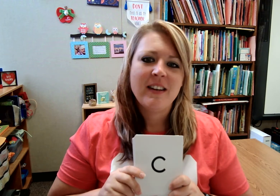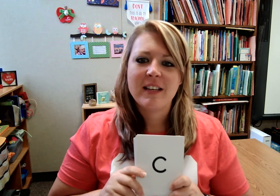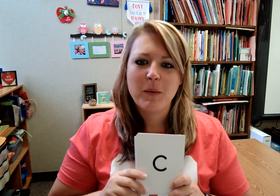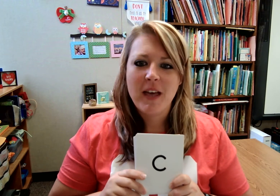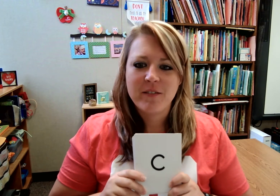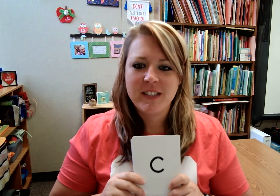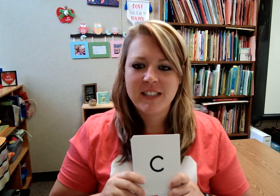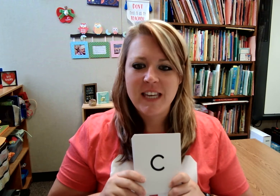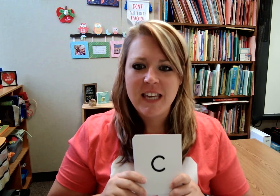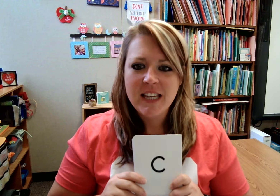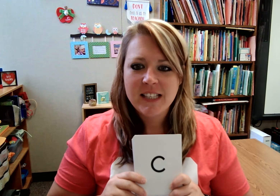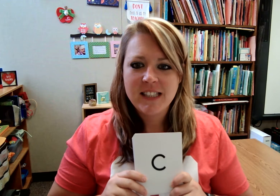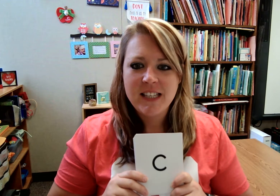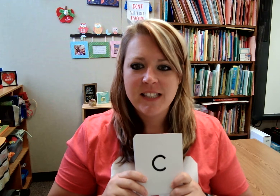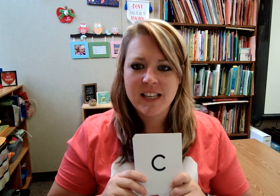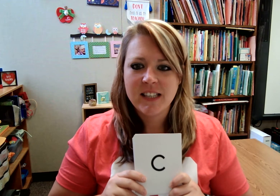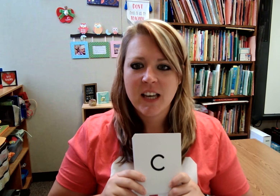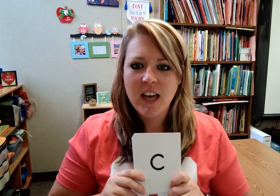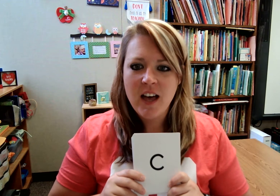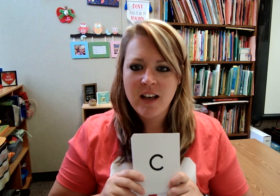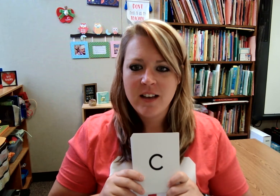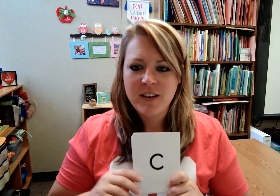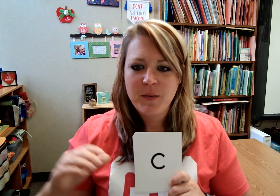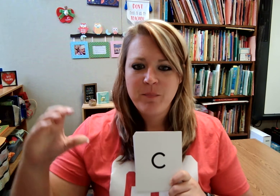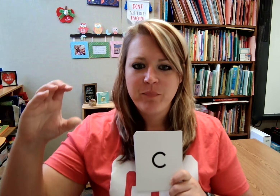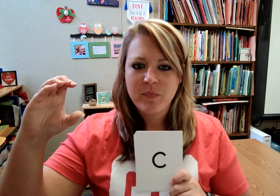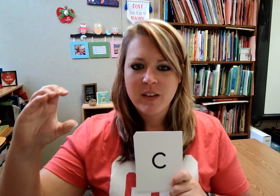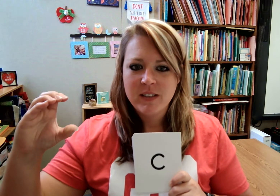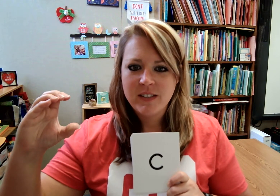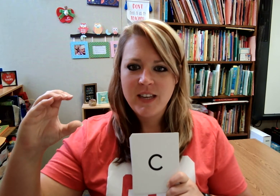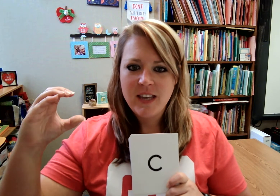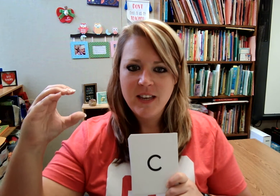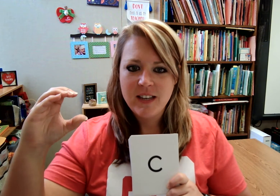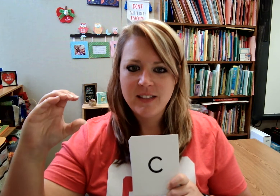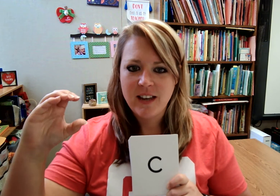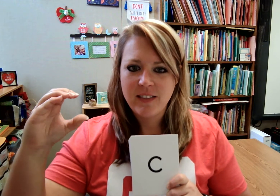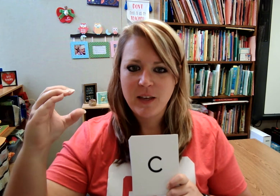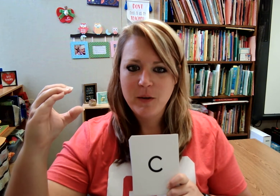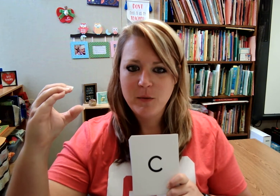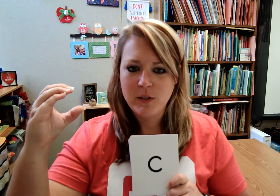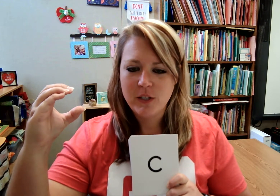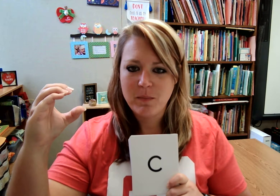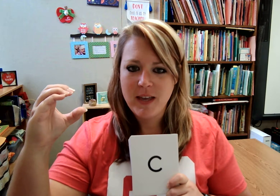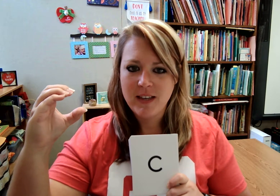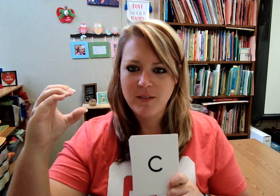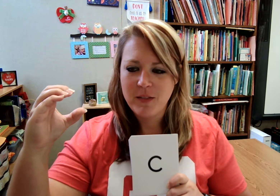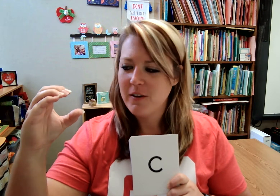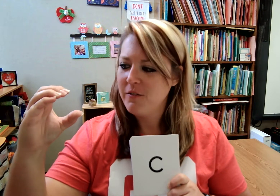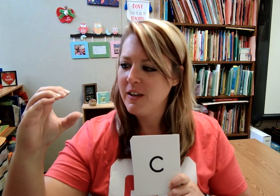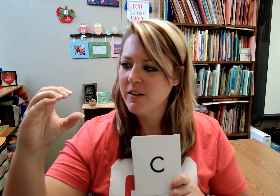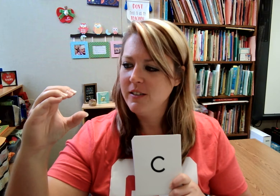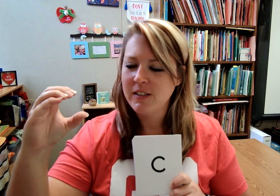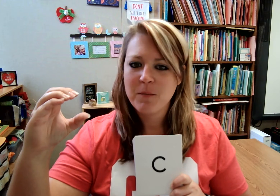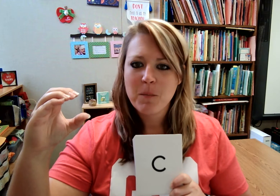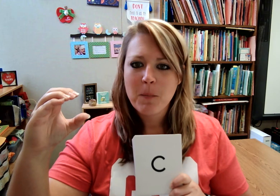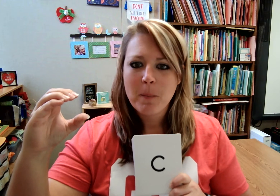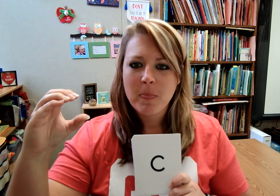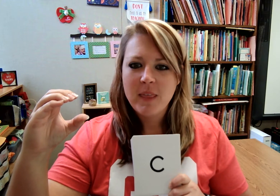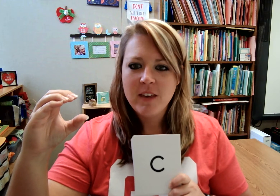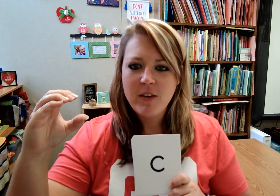Next we have C. C says k. C in sign language, we'll just make it with our fingers. Think of him